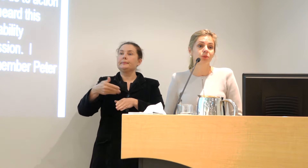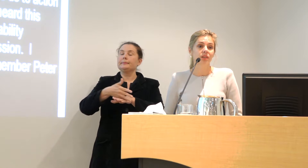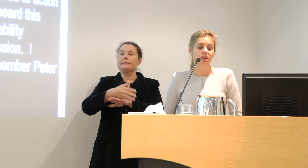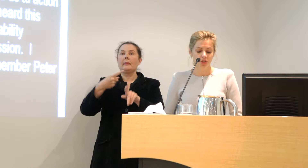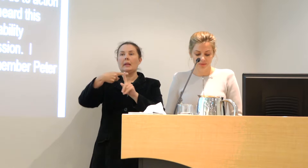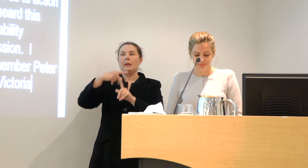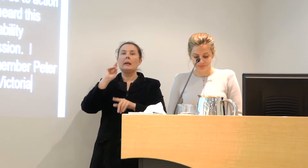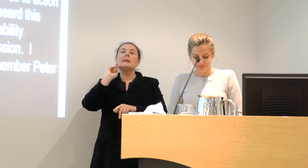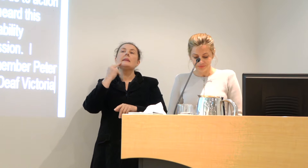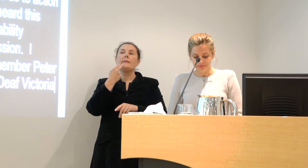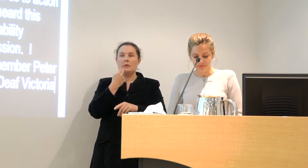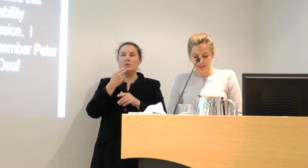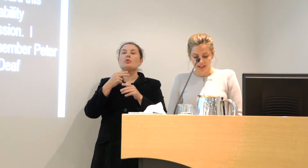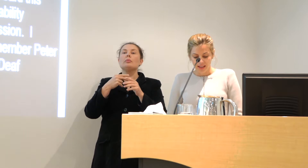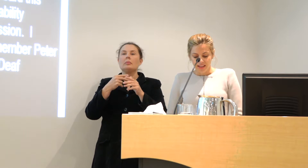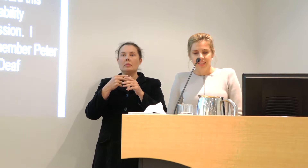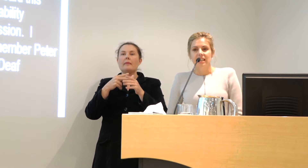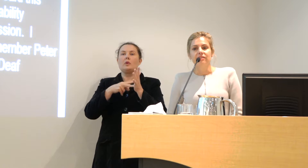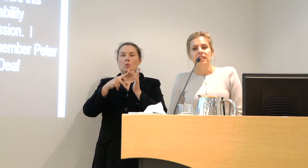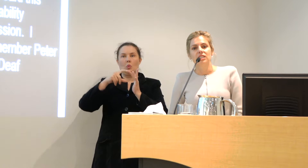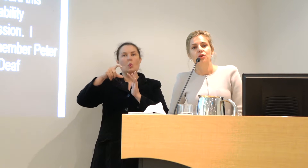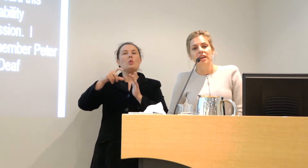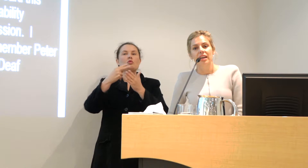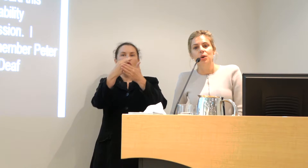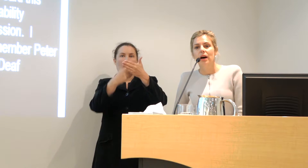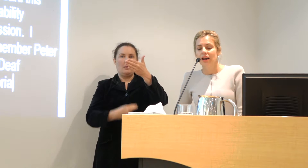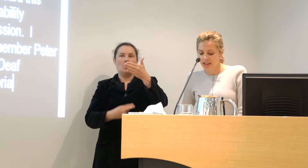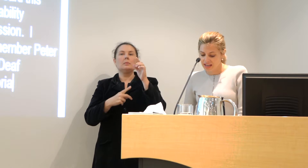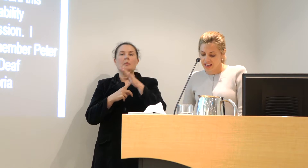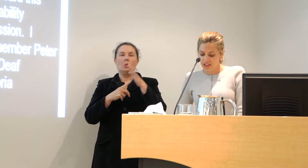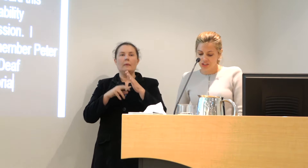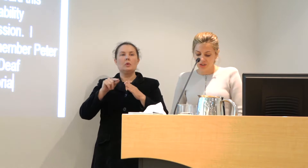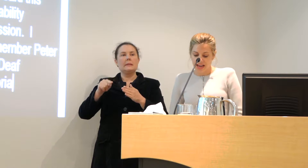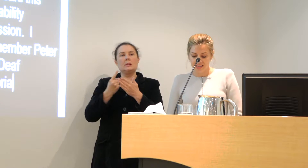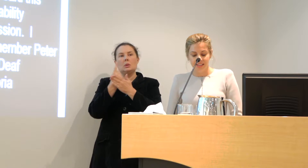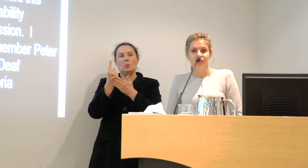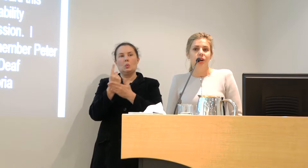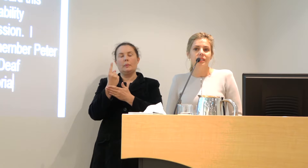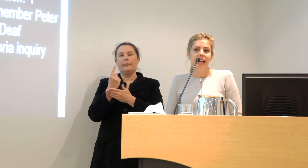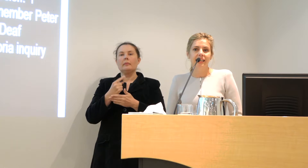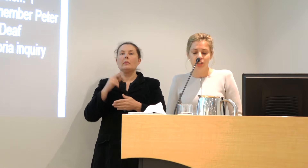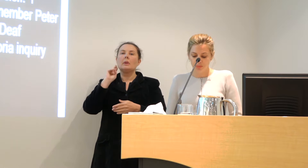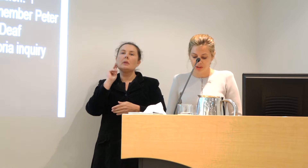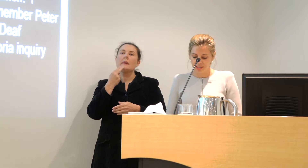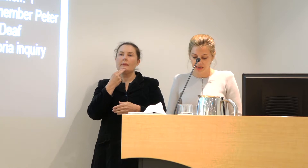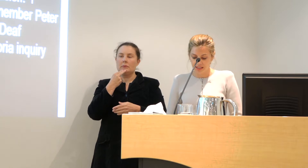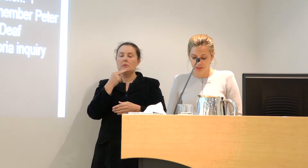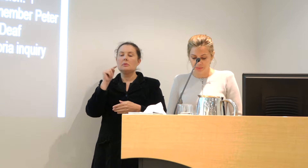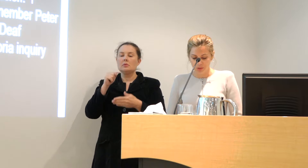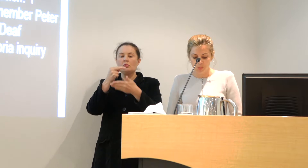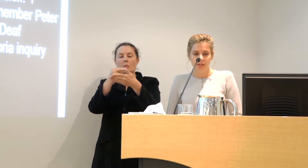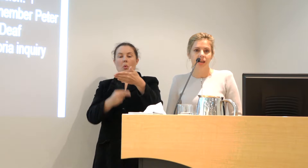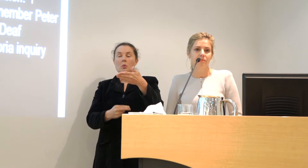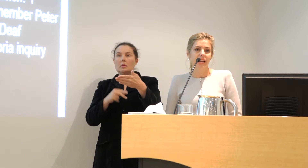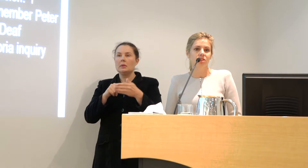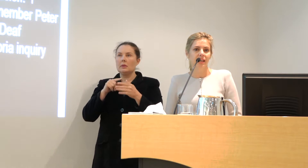really important issue. The Deaf Victoria inquiry into access to Auslan interpreters in